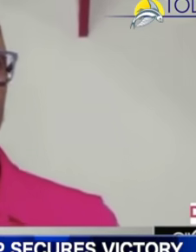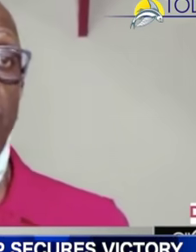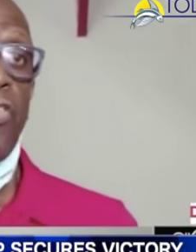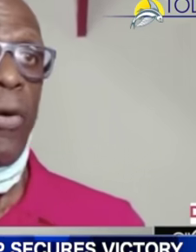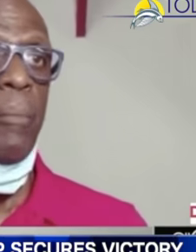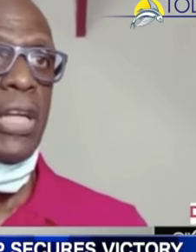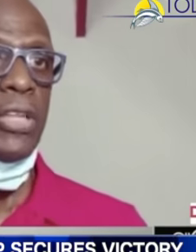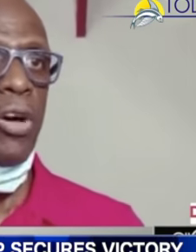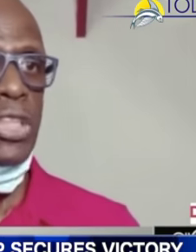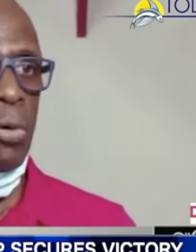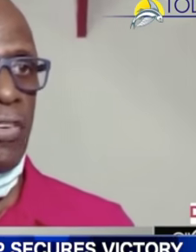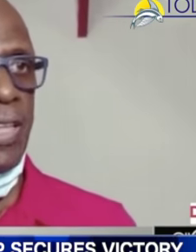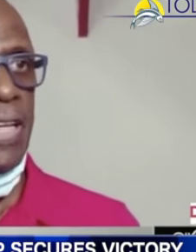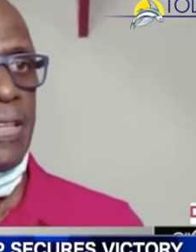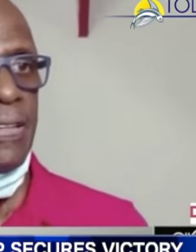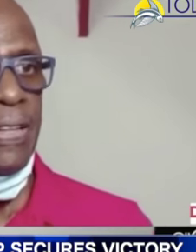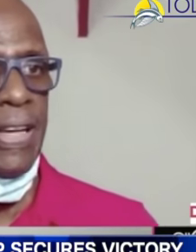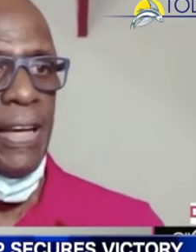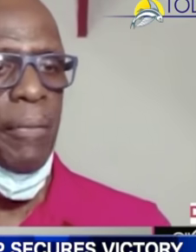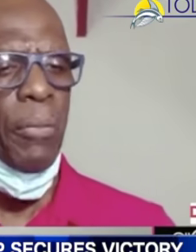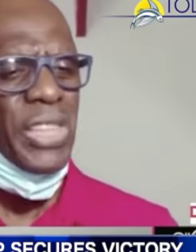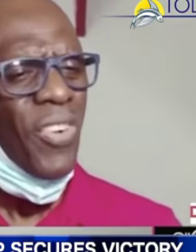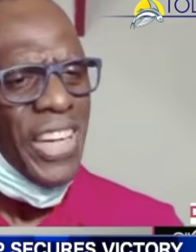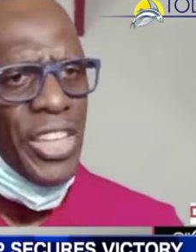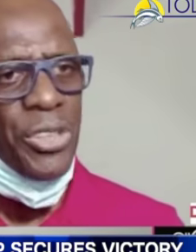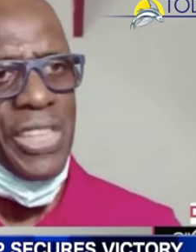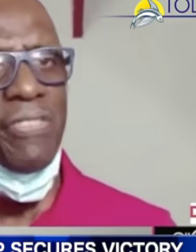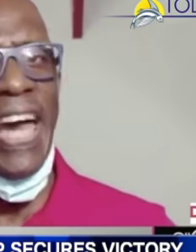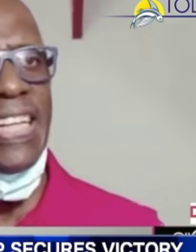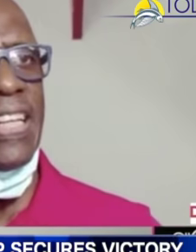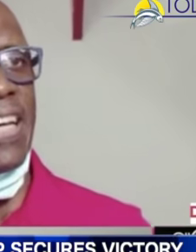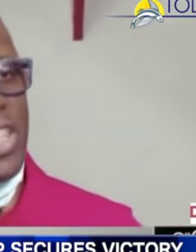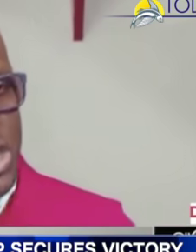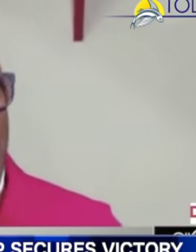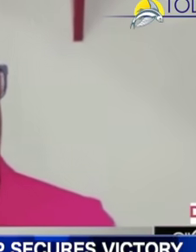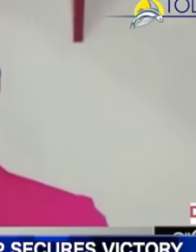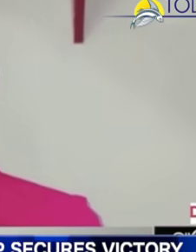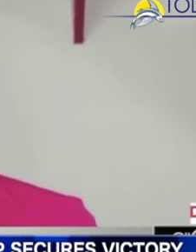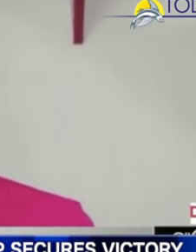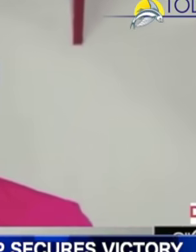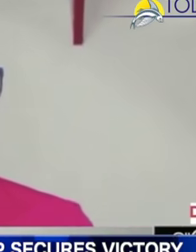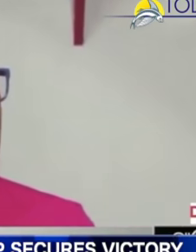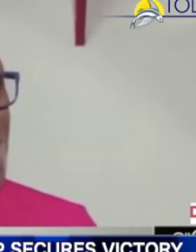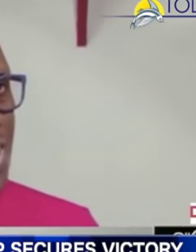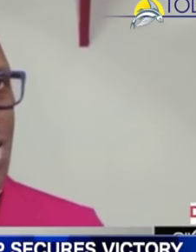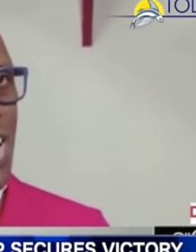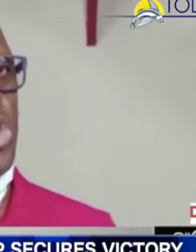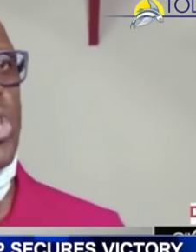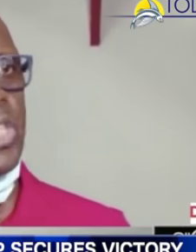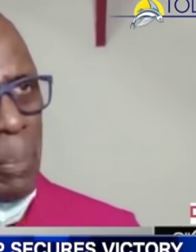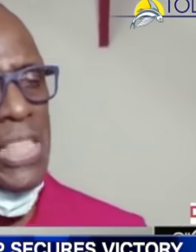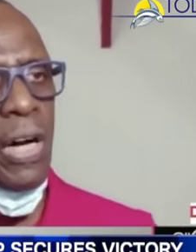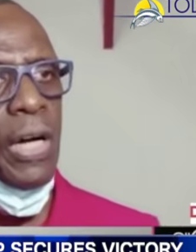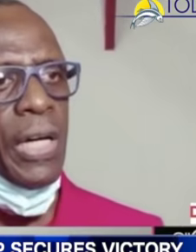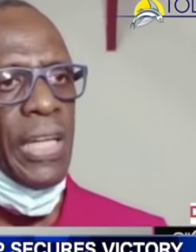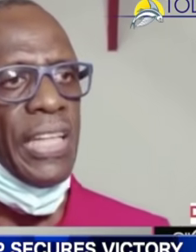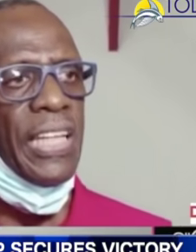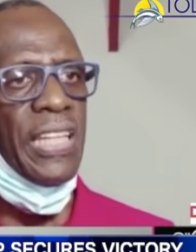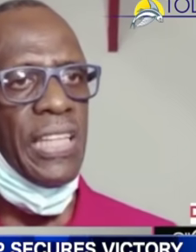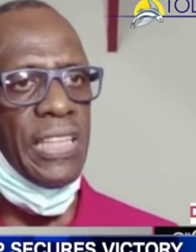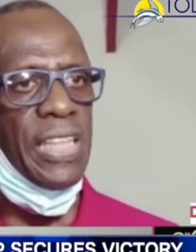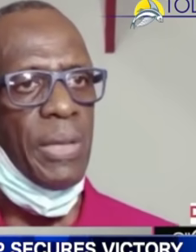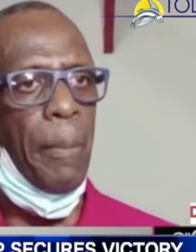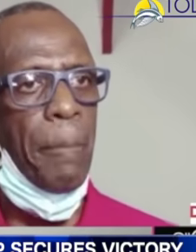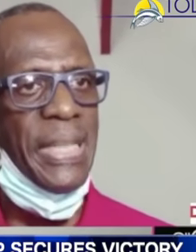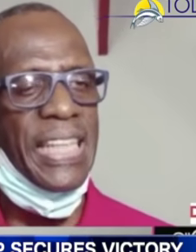with over $4 billion worth of debts. But most of all, the country is divided. The country is very unsettled. The country is bitter.